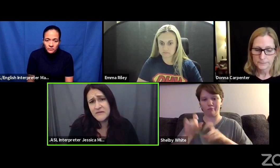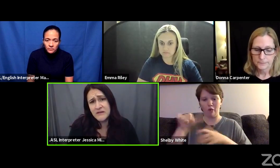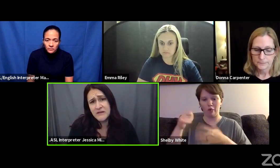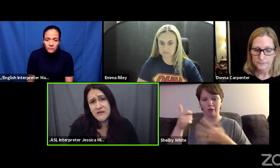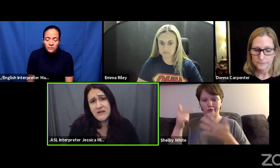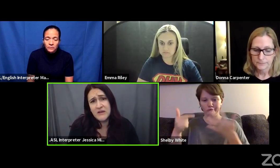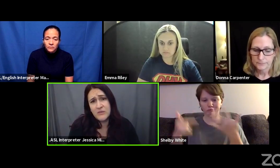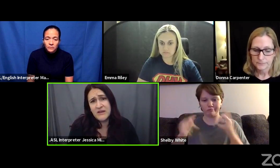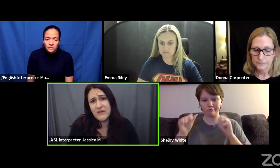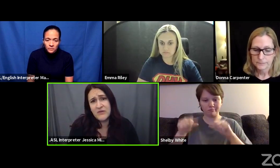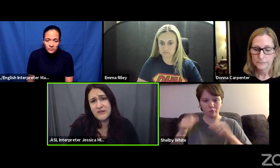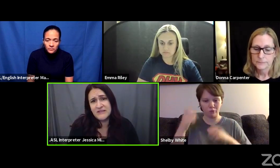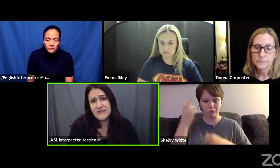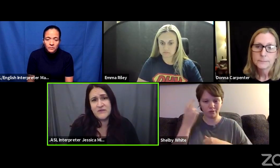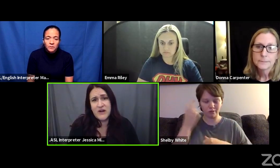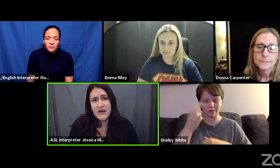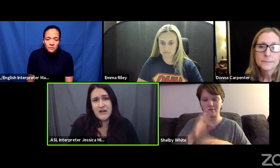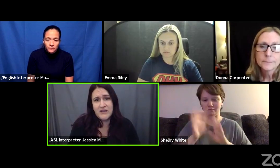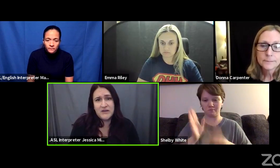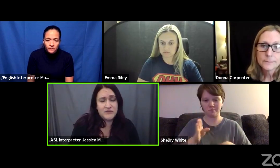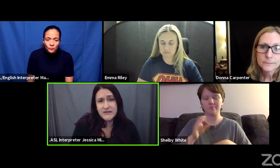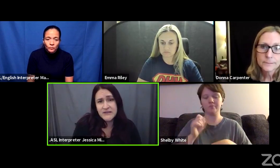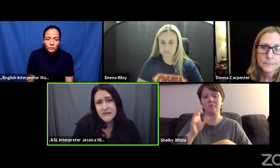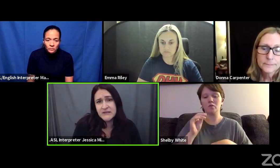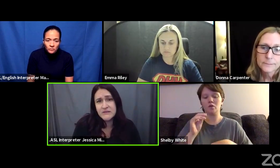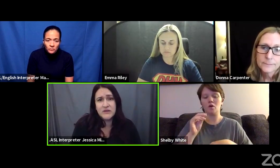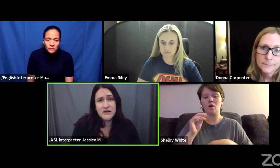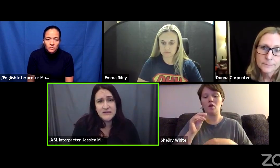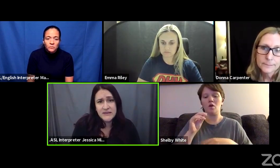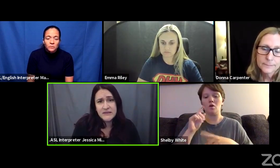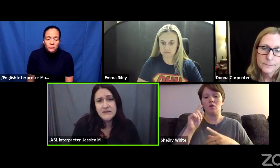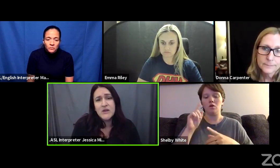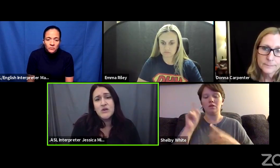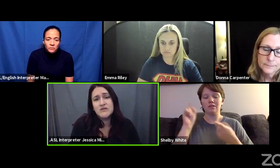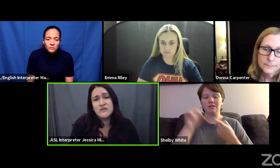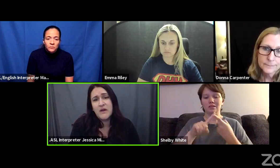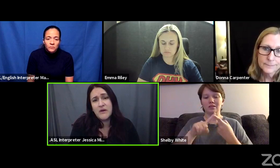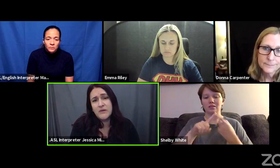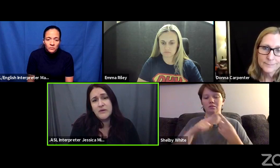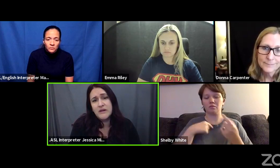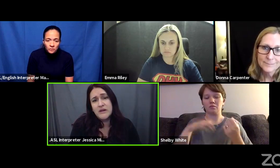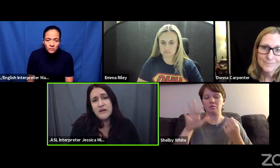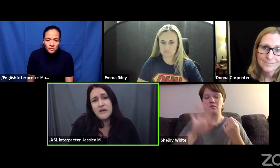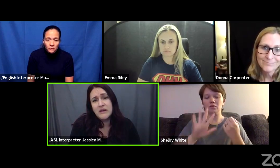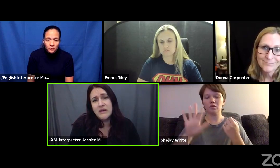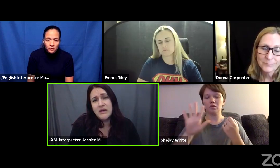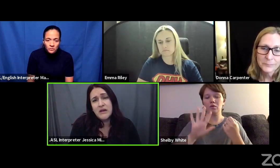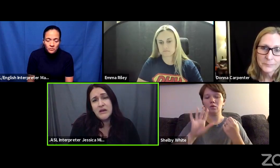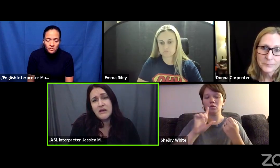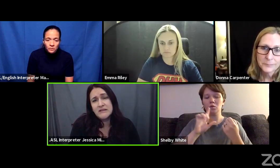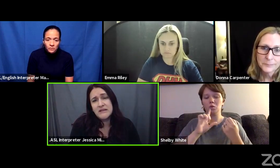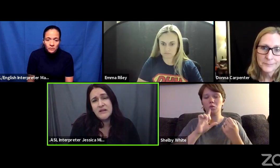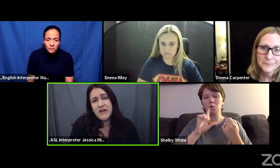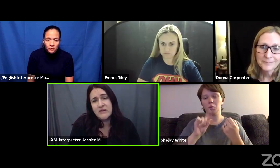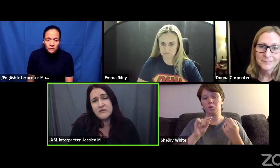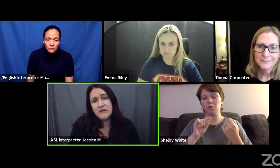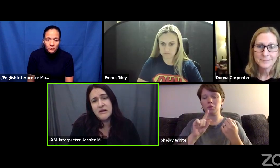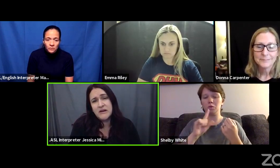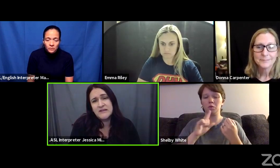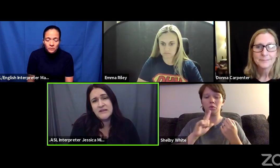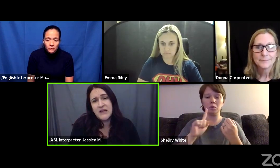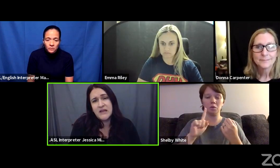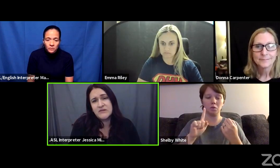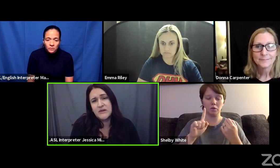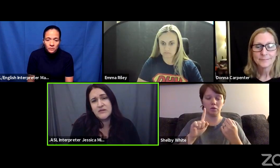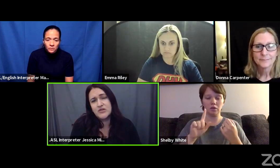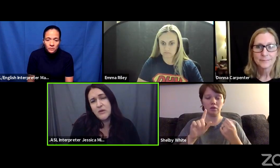deaf. We never really tested for any other reasons or causes. So until about, I